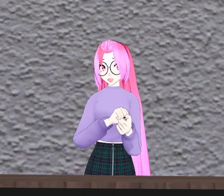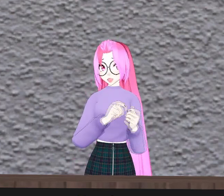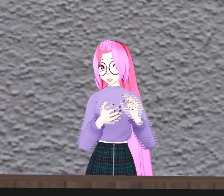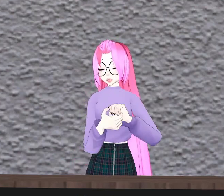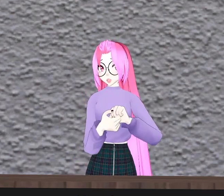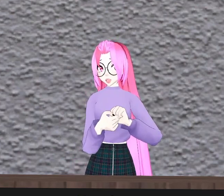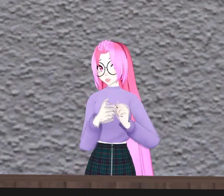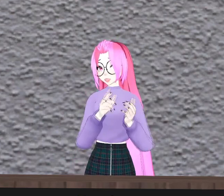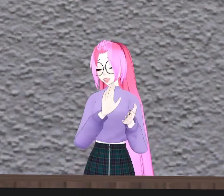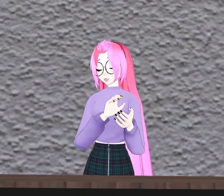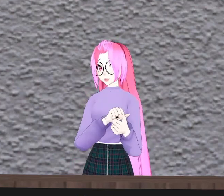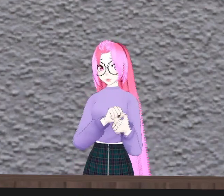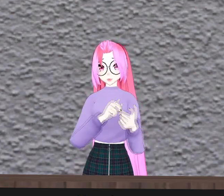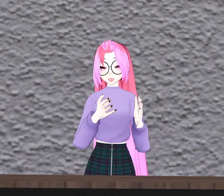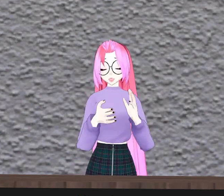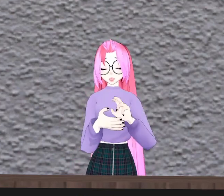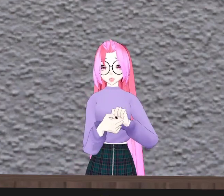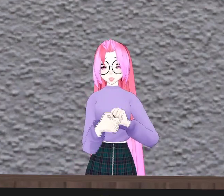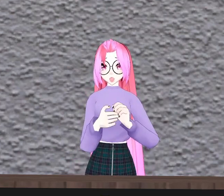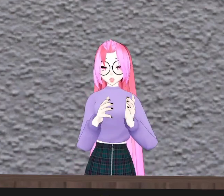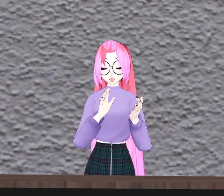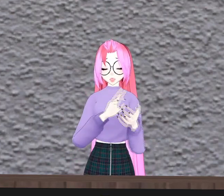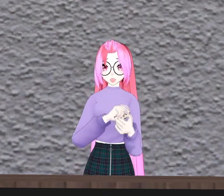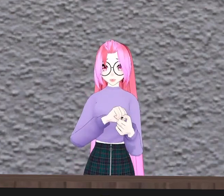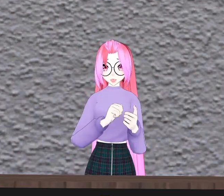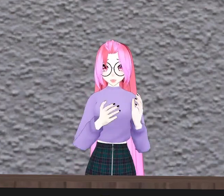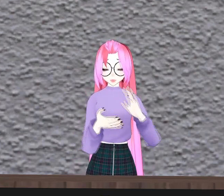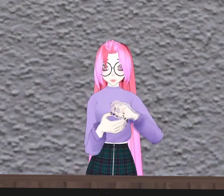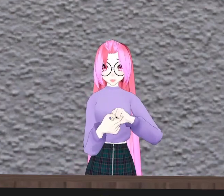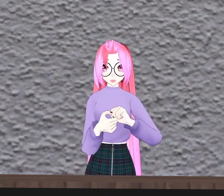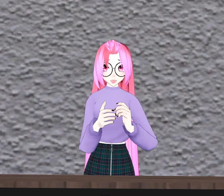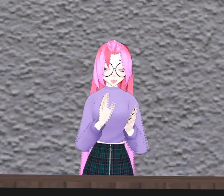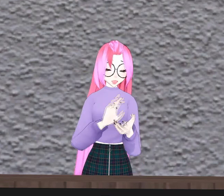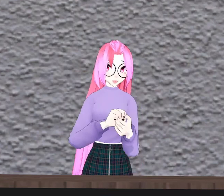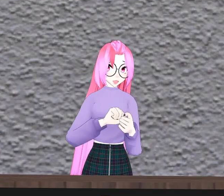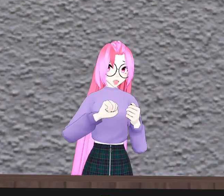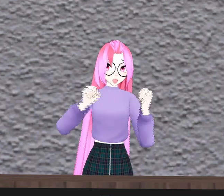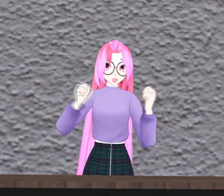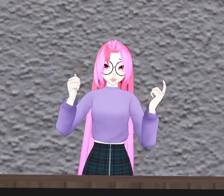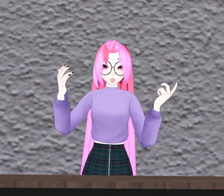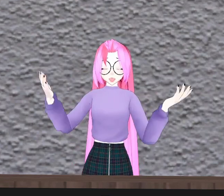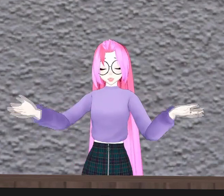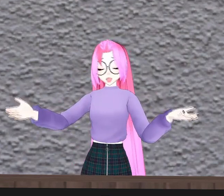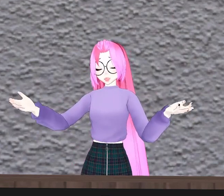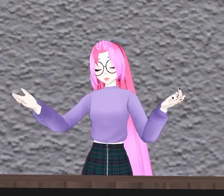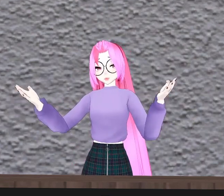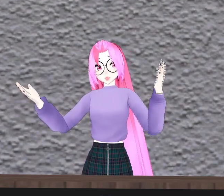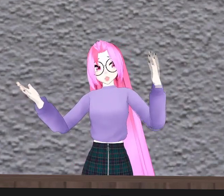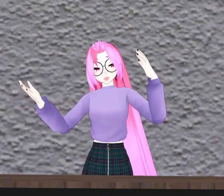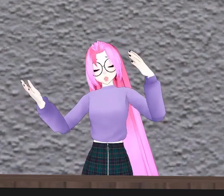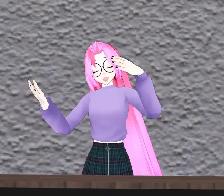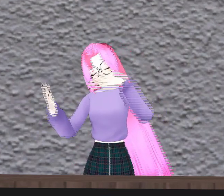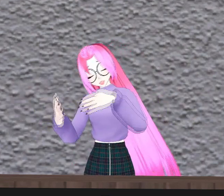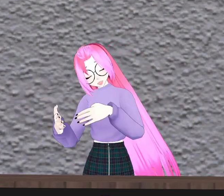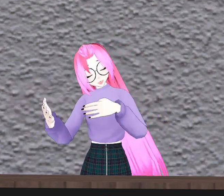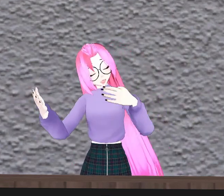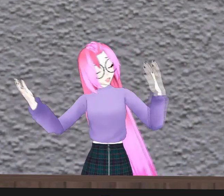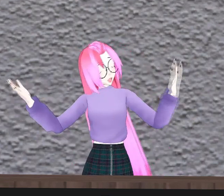it into a hamburger. Yay! Awesome. All right, and with that, what a wonderful way to end the